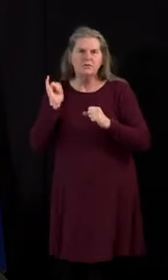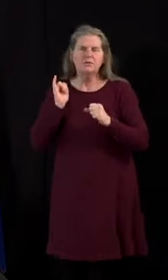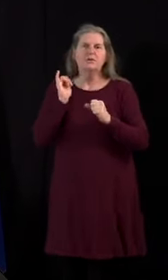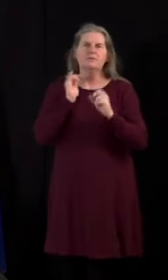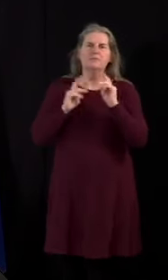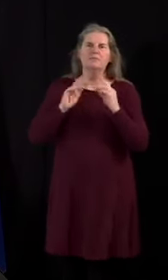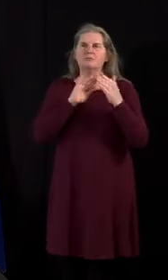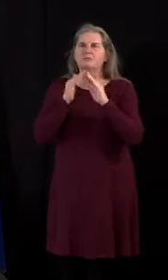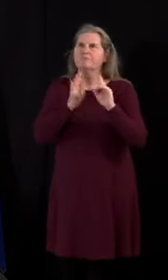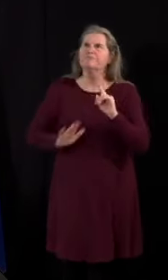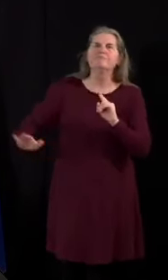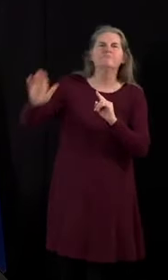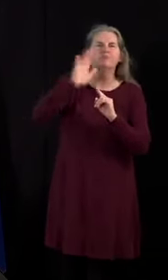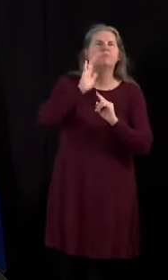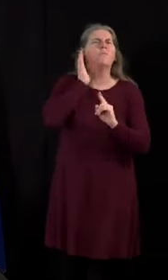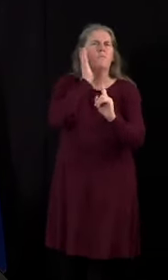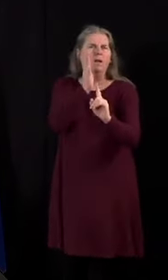vibrant communities.